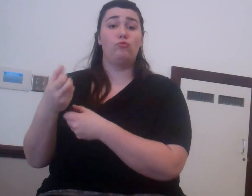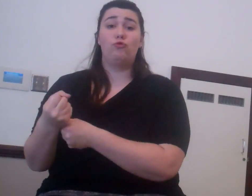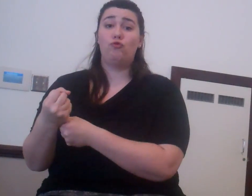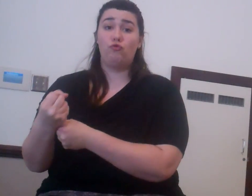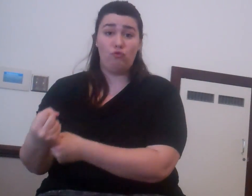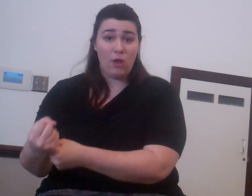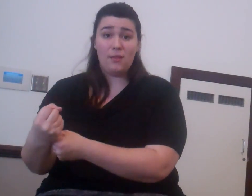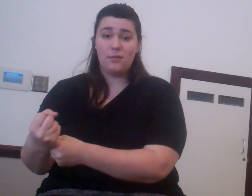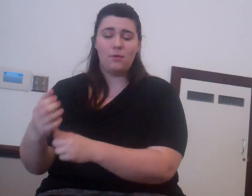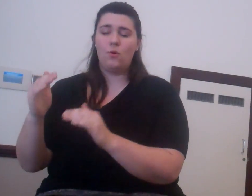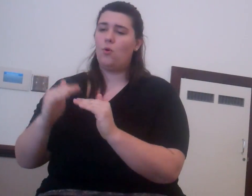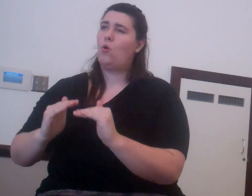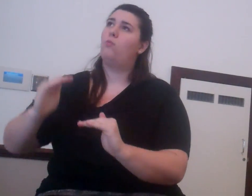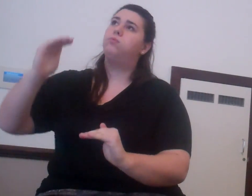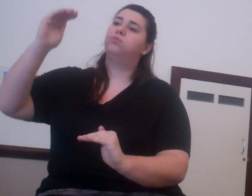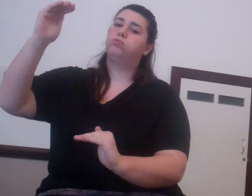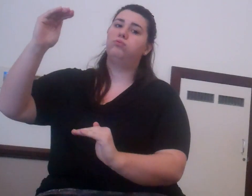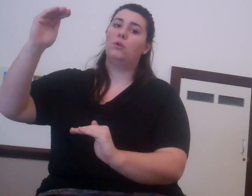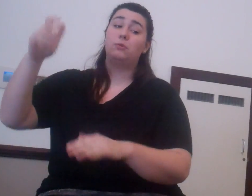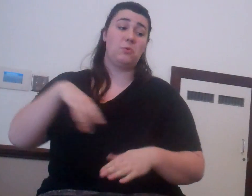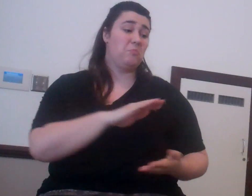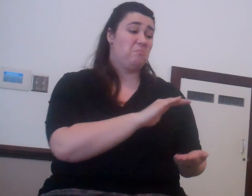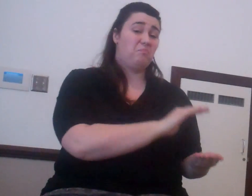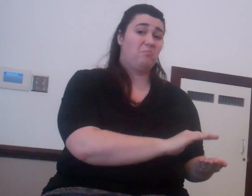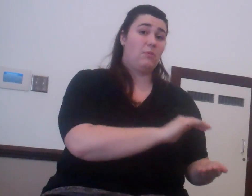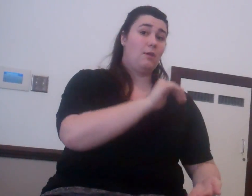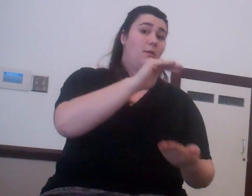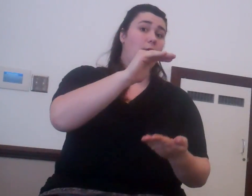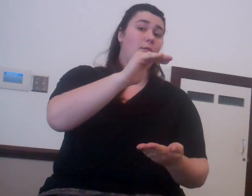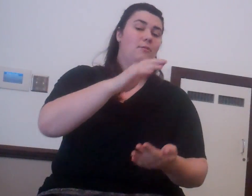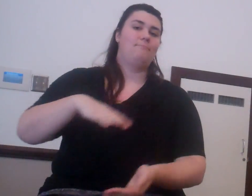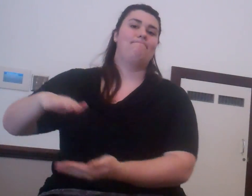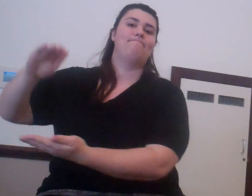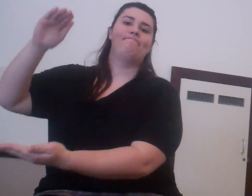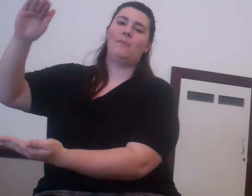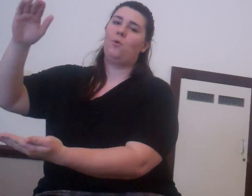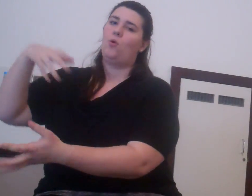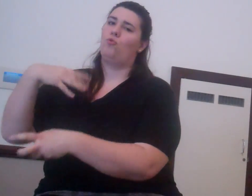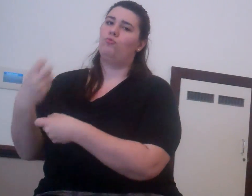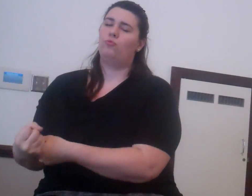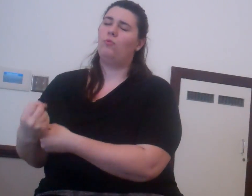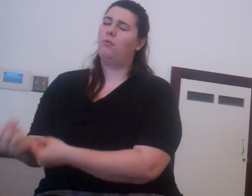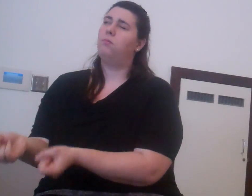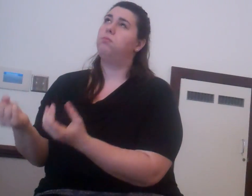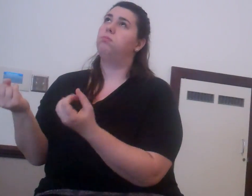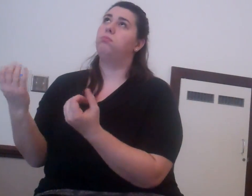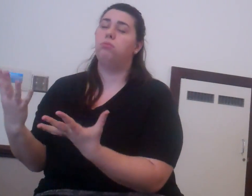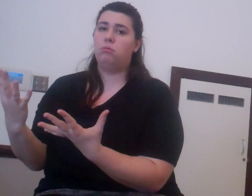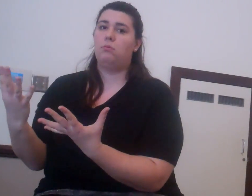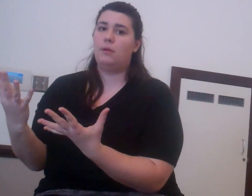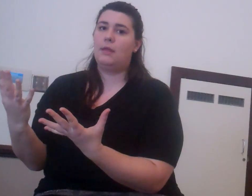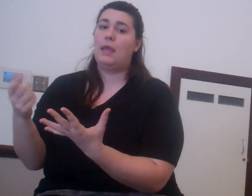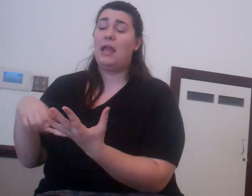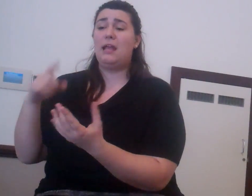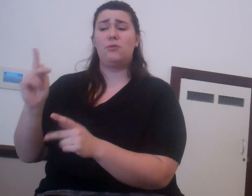of self-disclosure in these relationships. This is sort of like your go-to person at work. We don't always have one, but it's nice when we do.